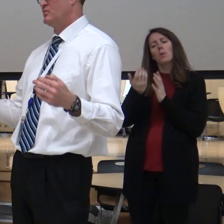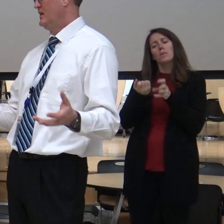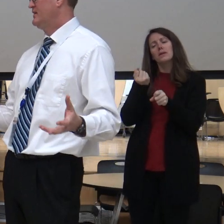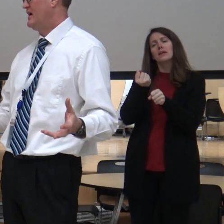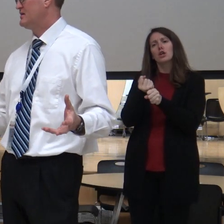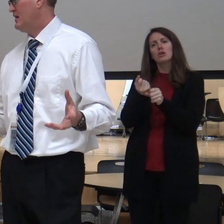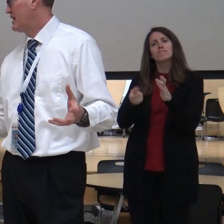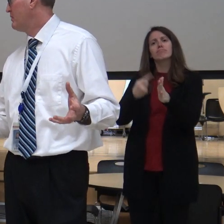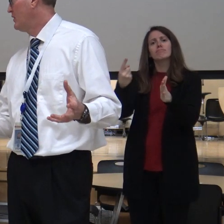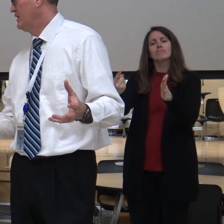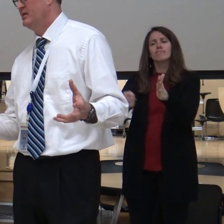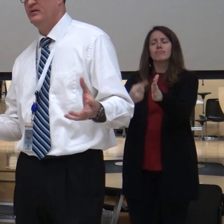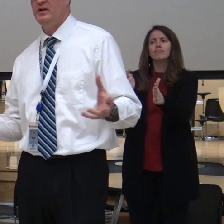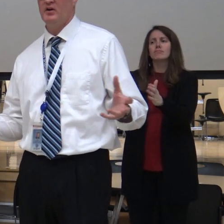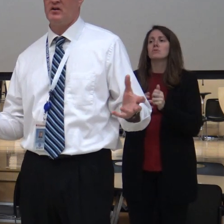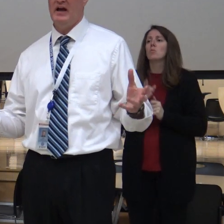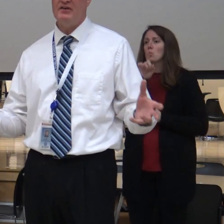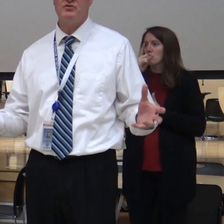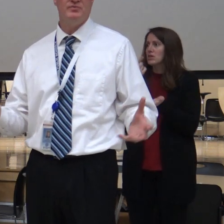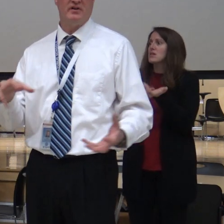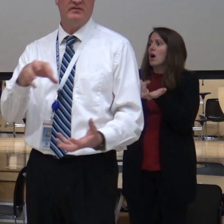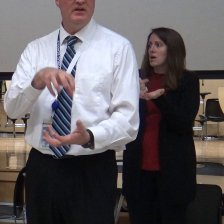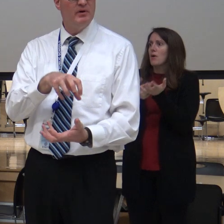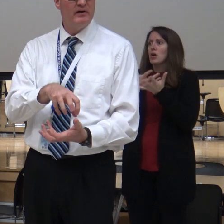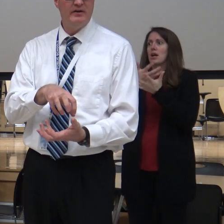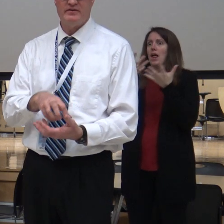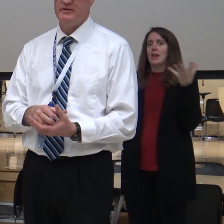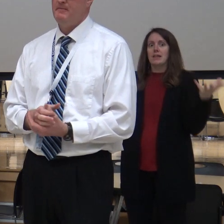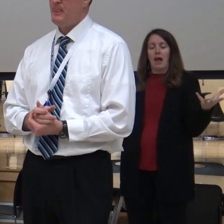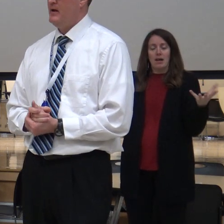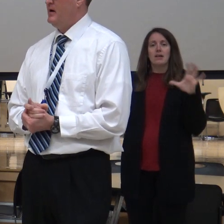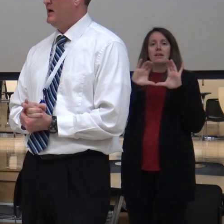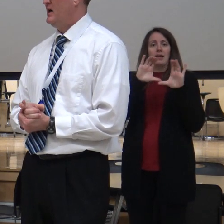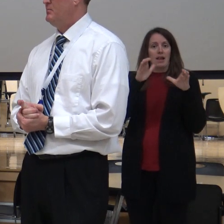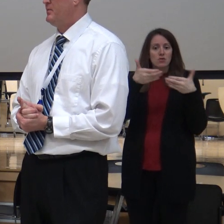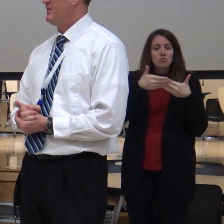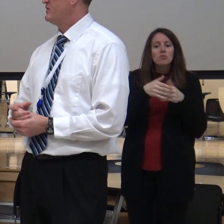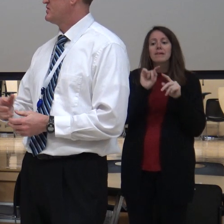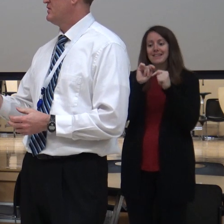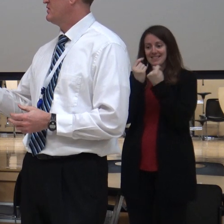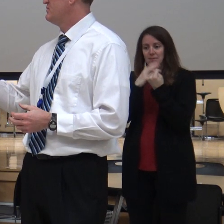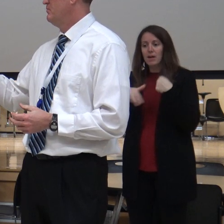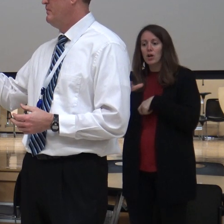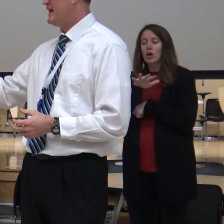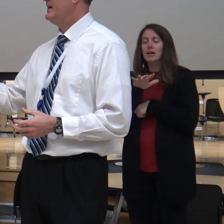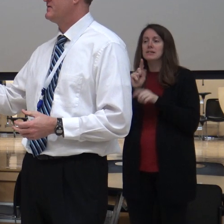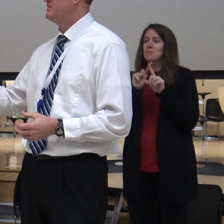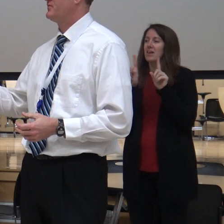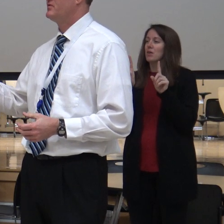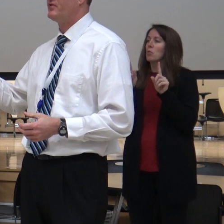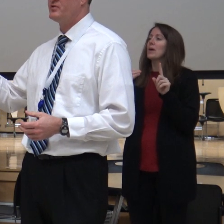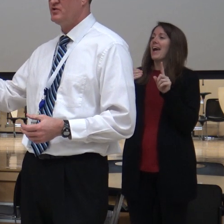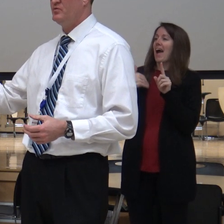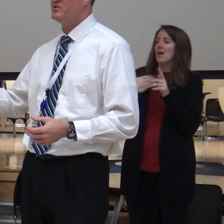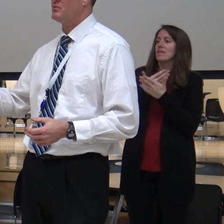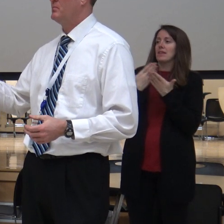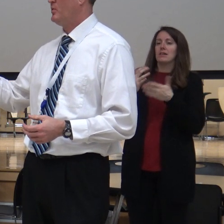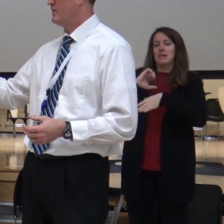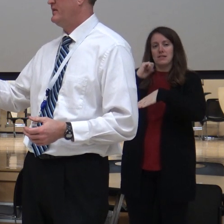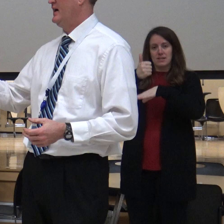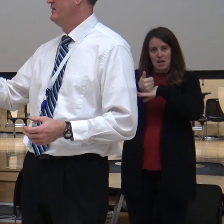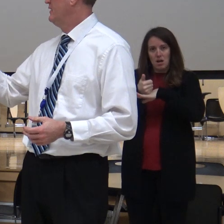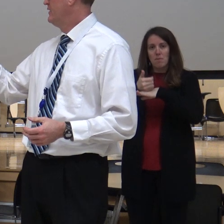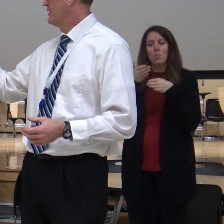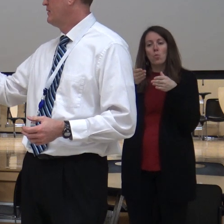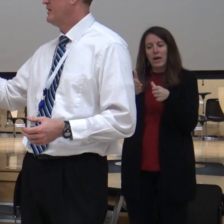That's really talked a lot about in our classrooms, in our team areas. But there's mechanisms for students to